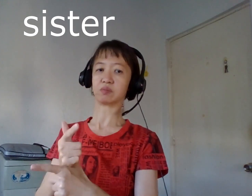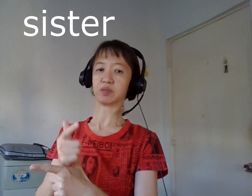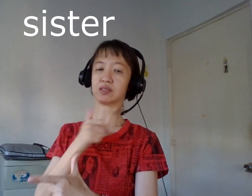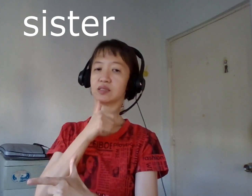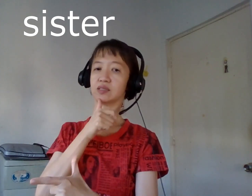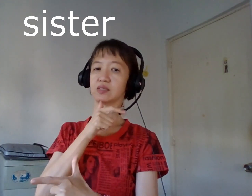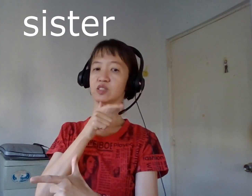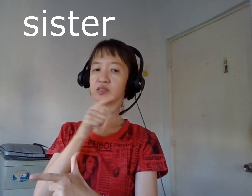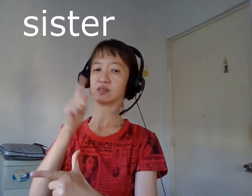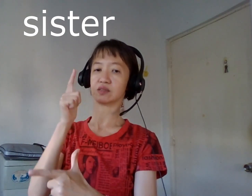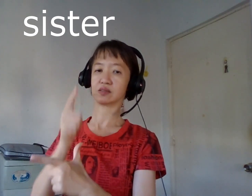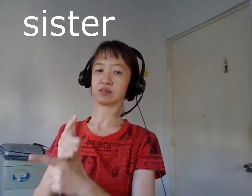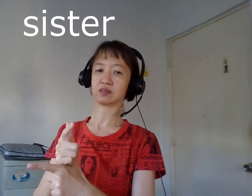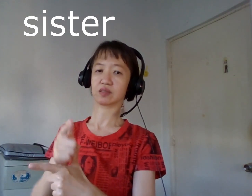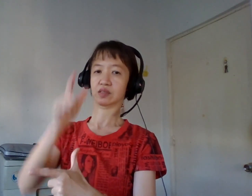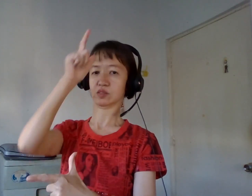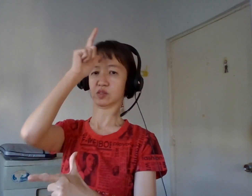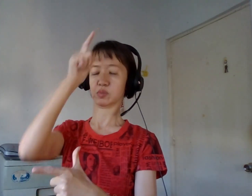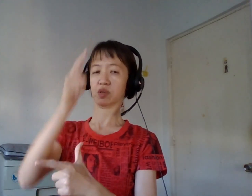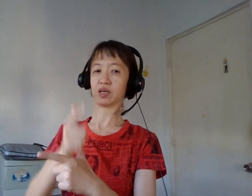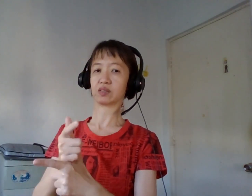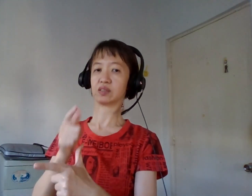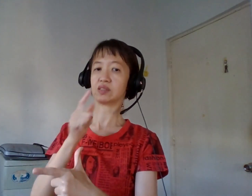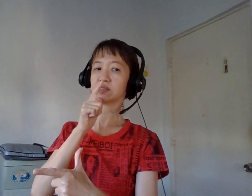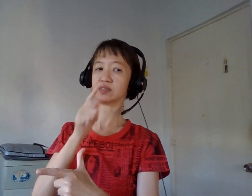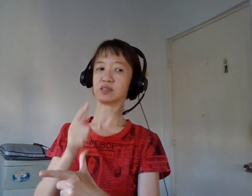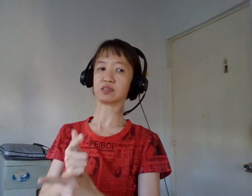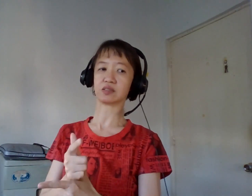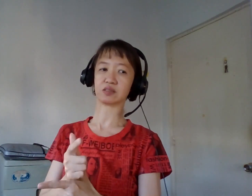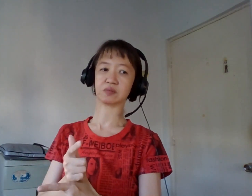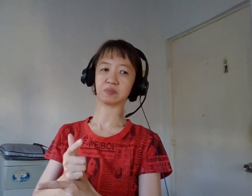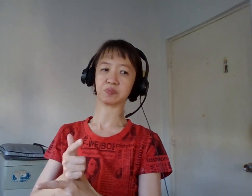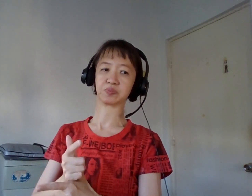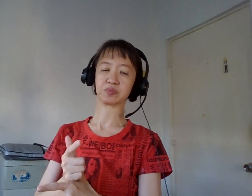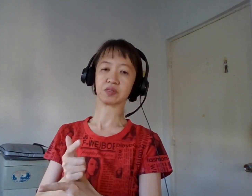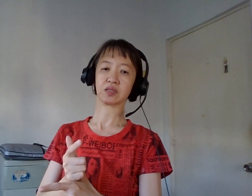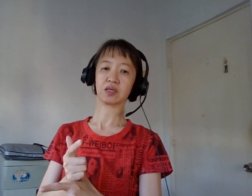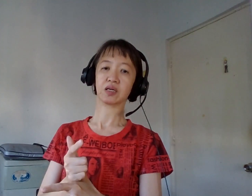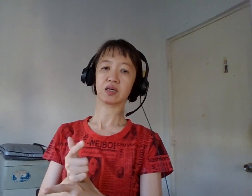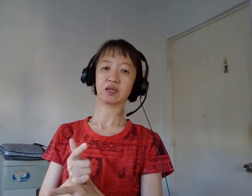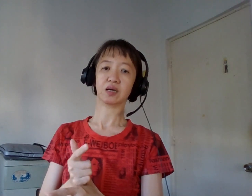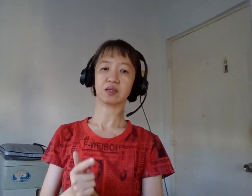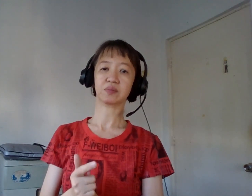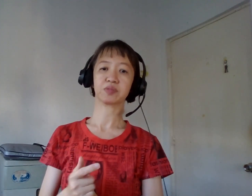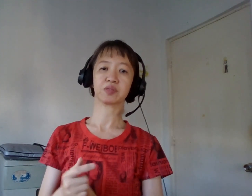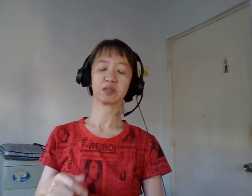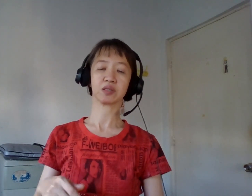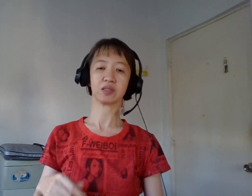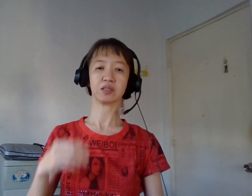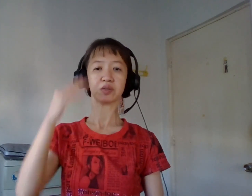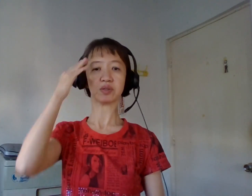but in the chin. So brother, sister. Um, in